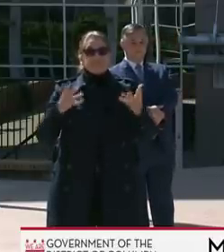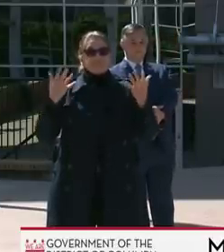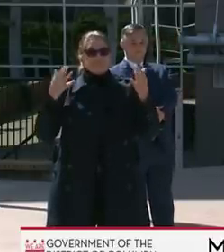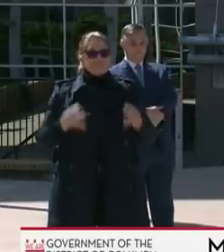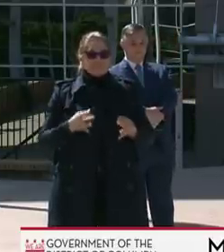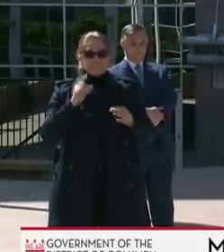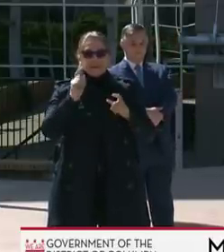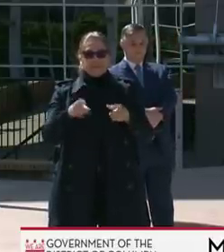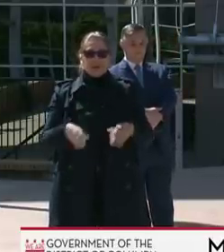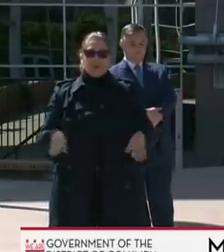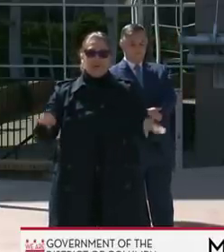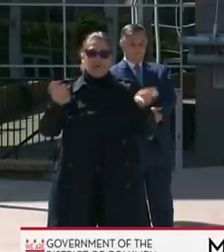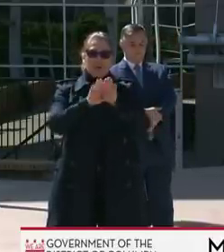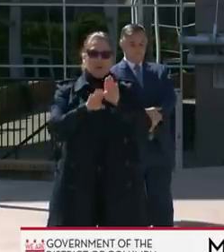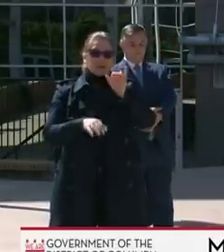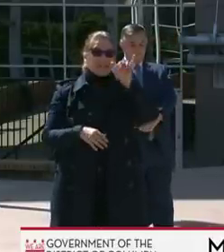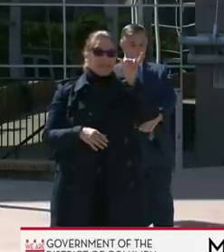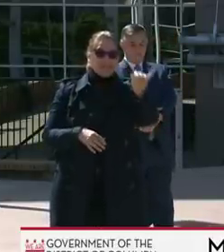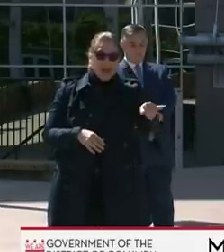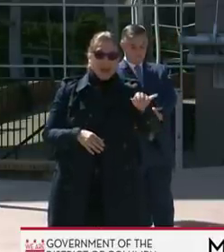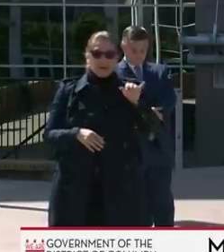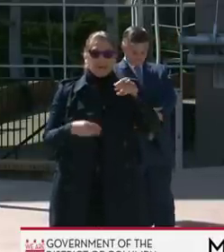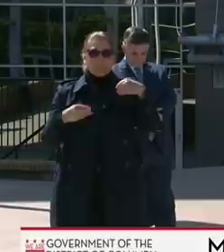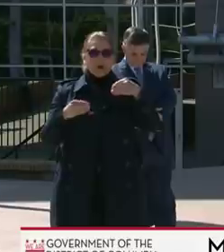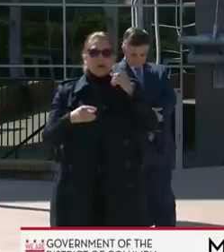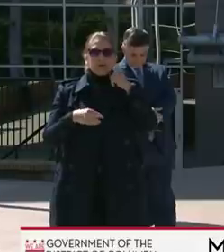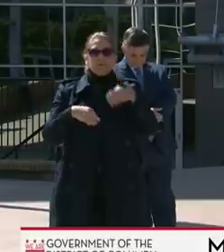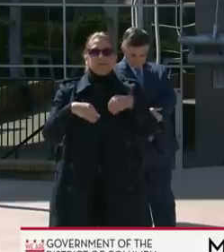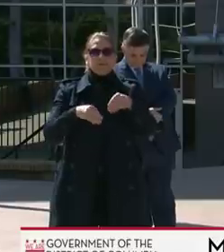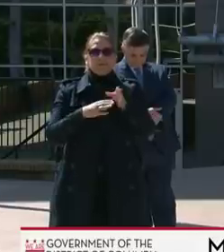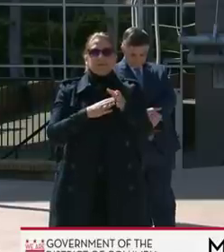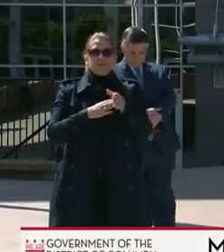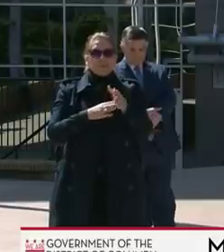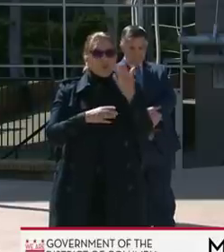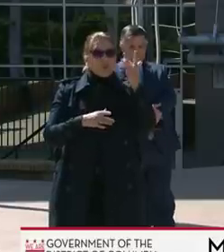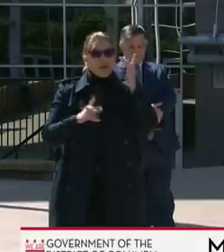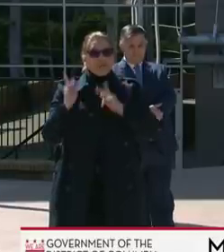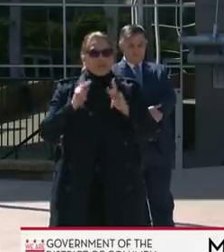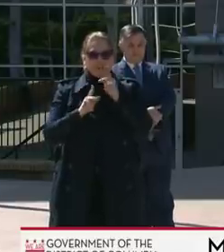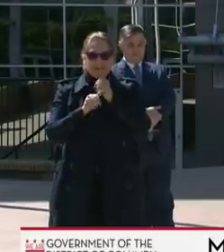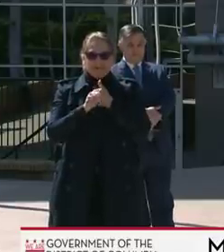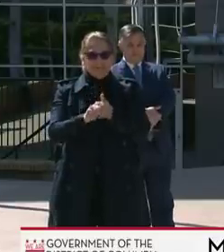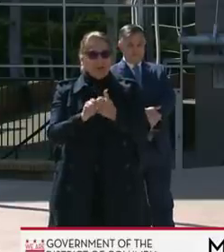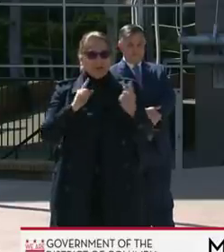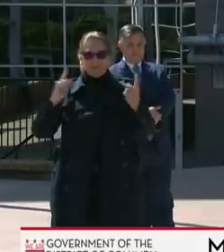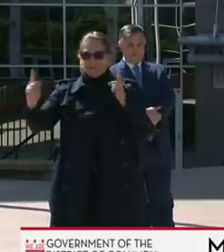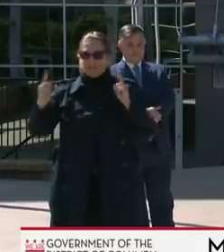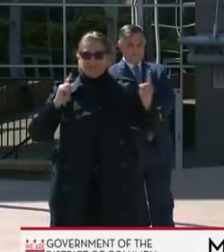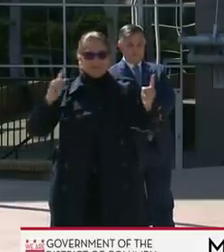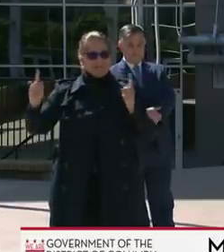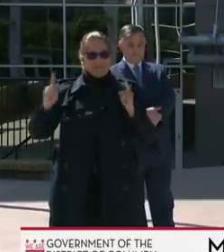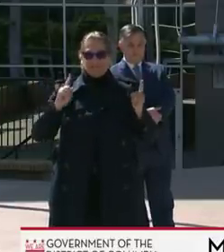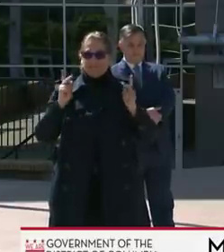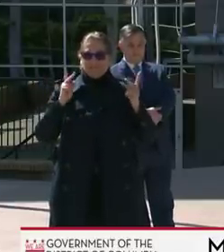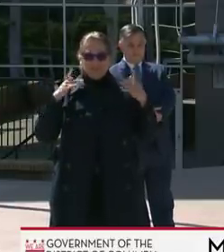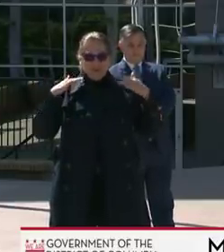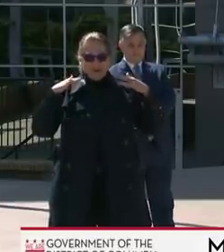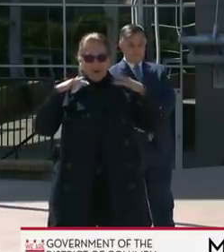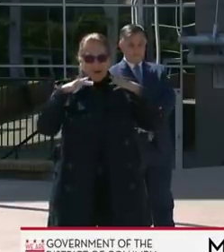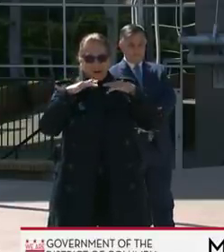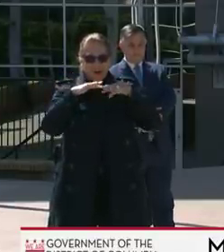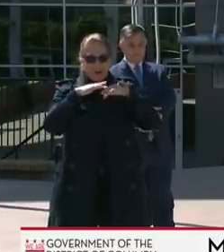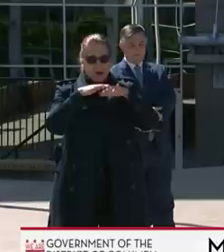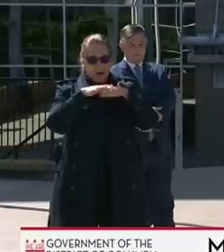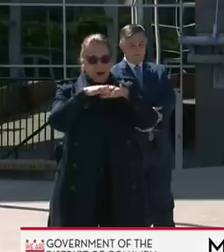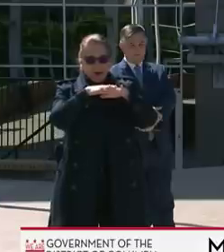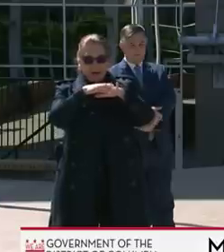requirements weren't being met. We continue to work with the vendors at the fish market and the manager